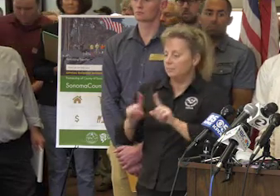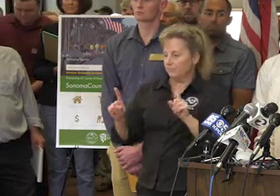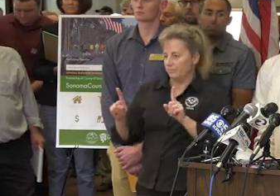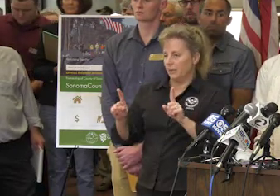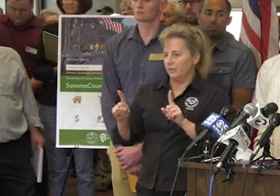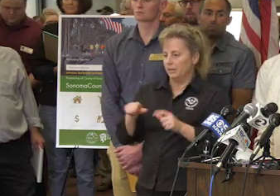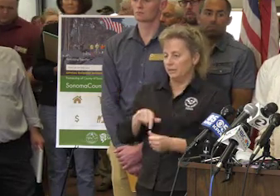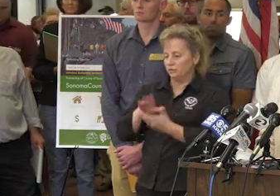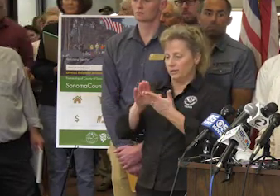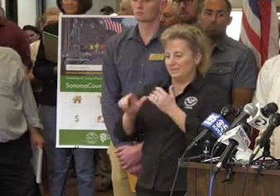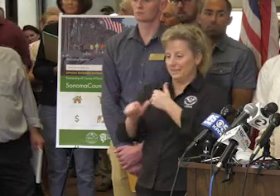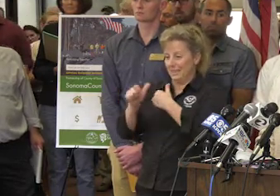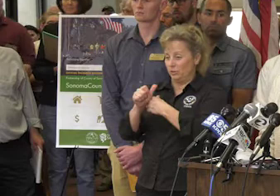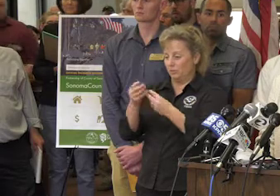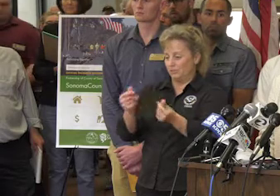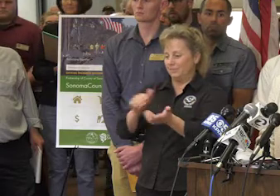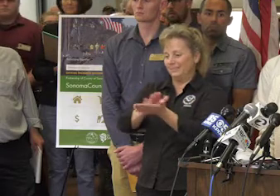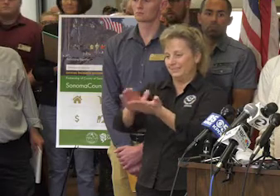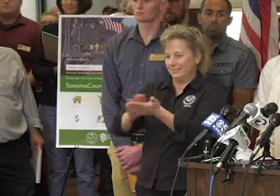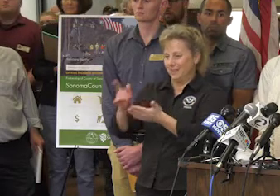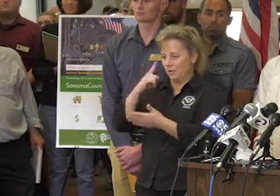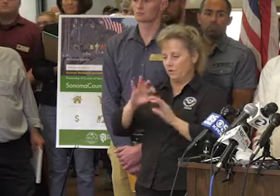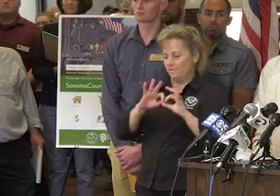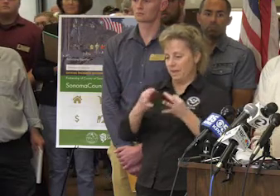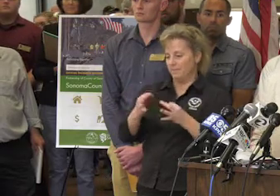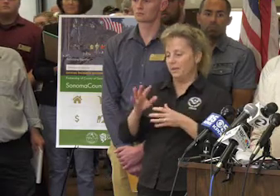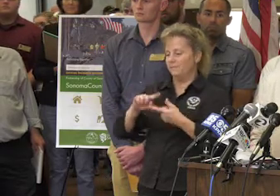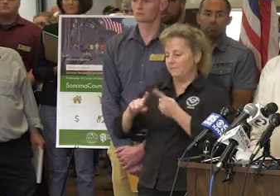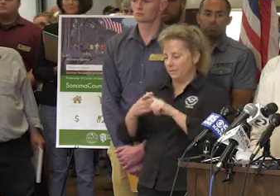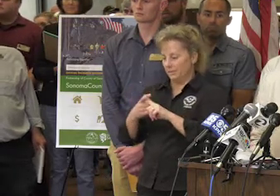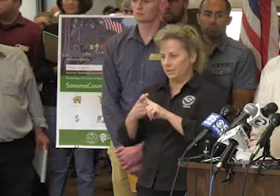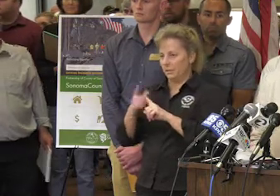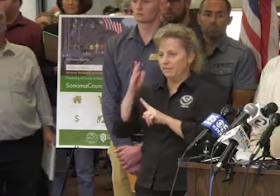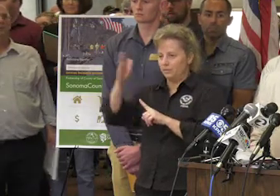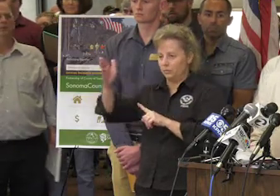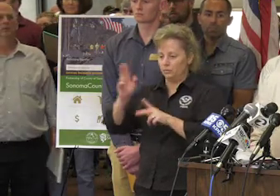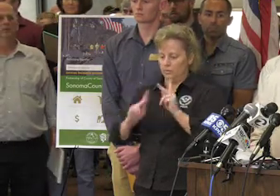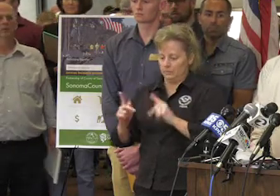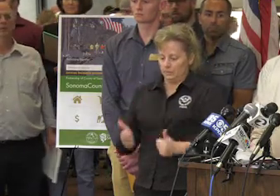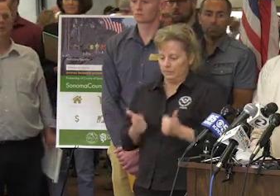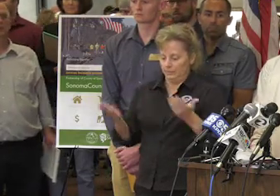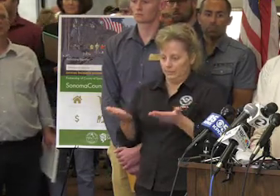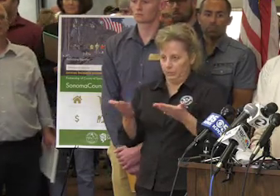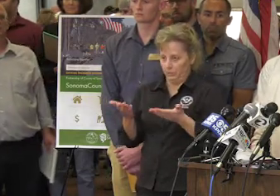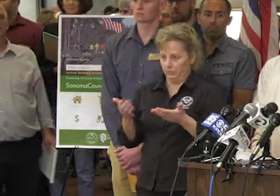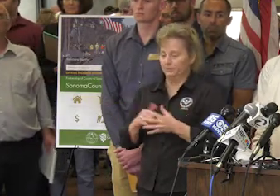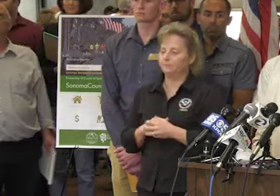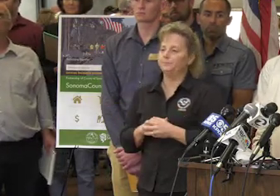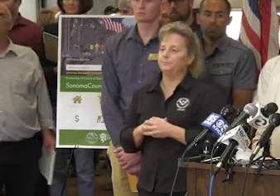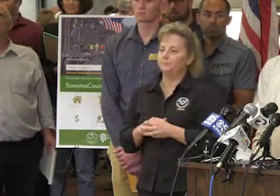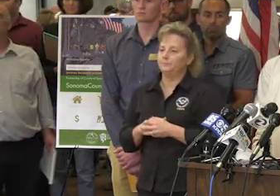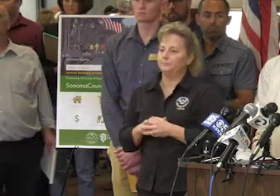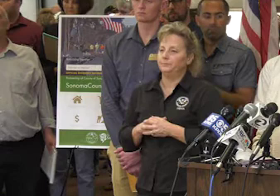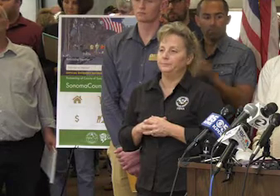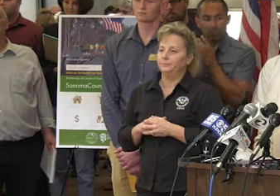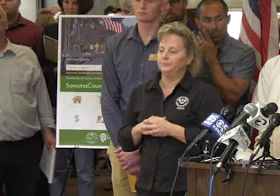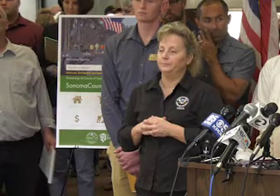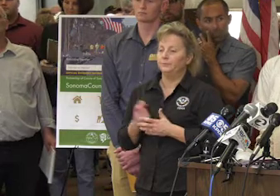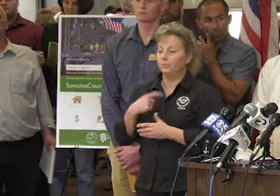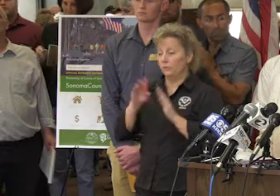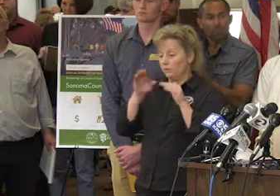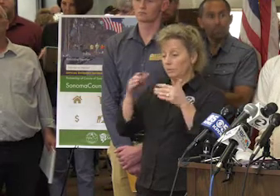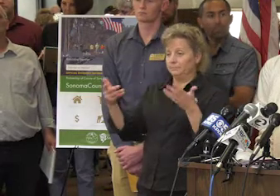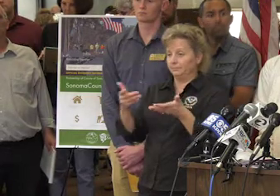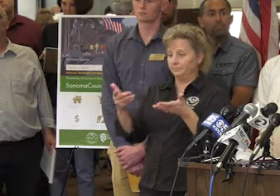but also addressing the hazards for our family, friends, and the future residents of Sonoma County. So to that end, we're specifically